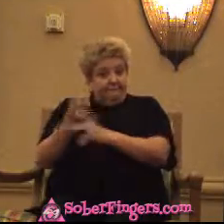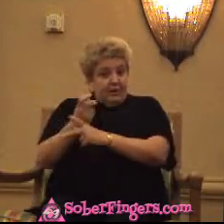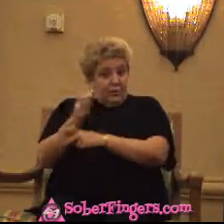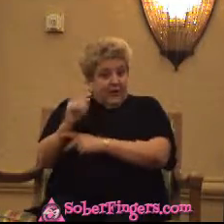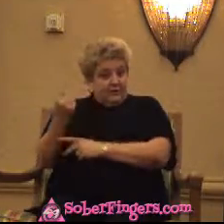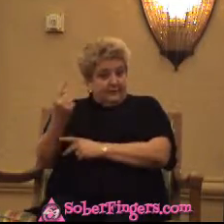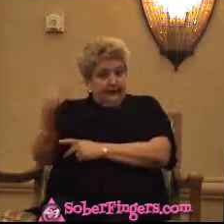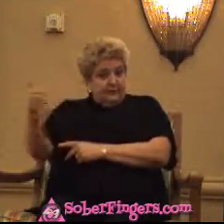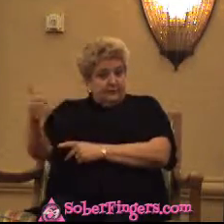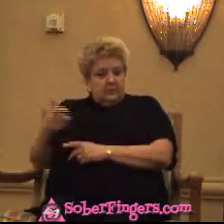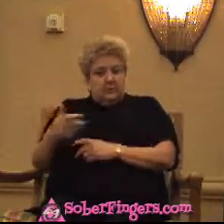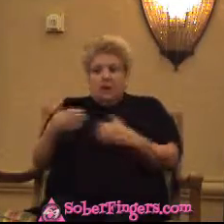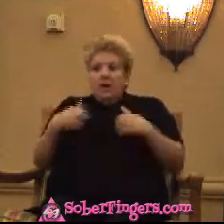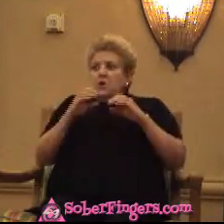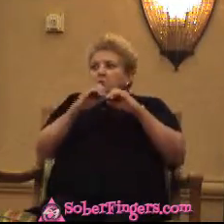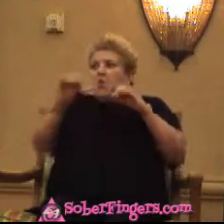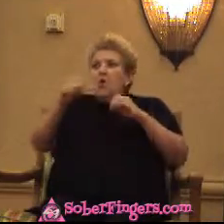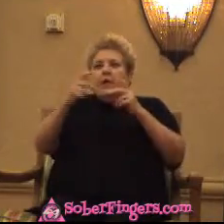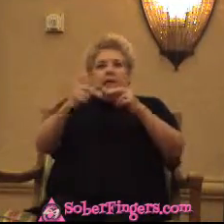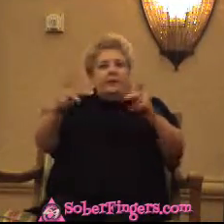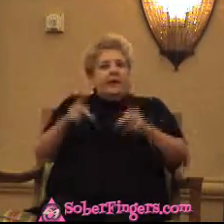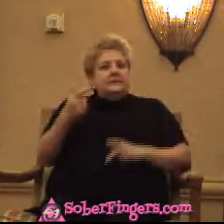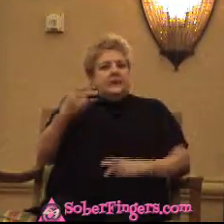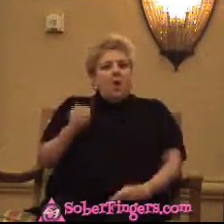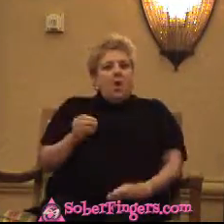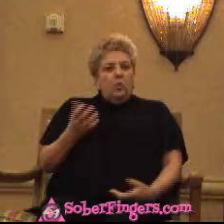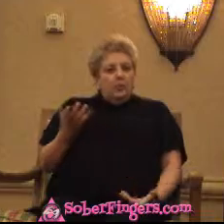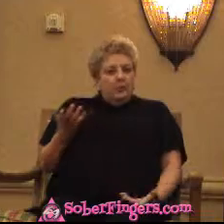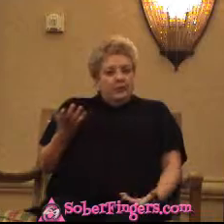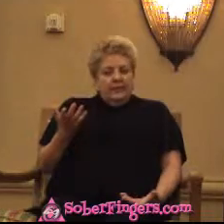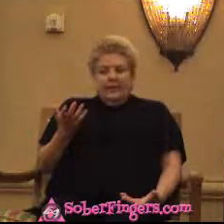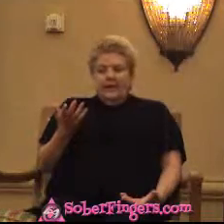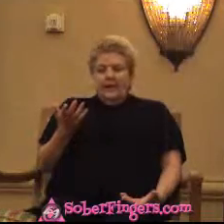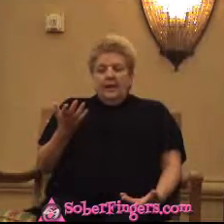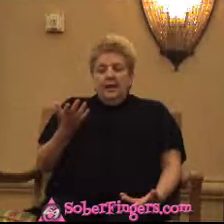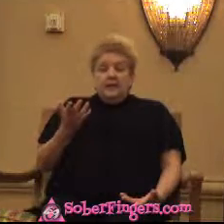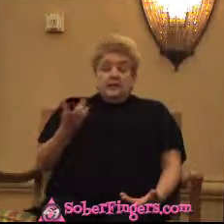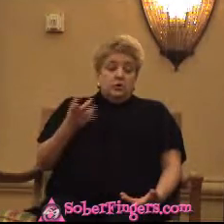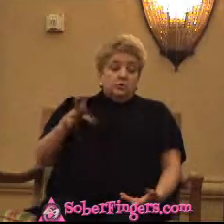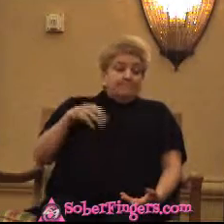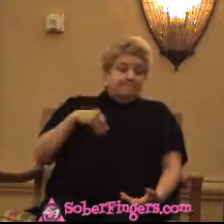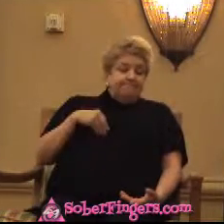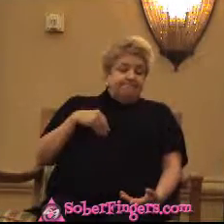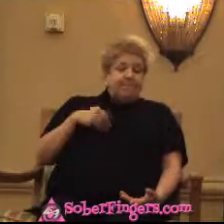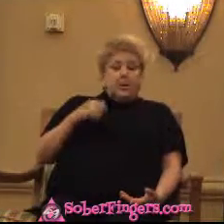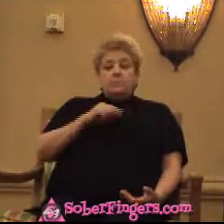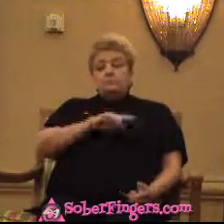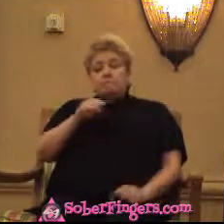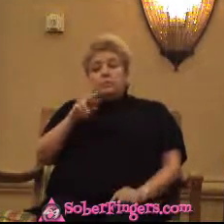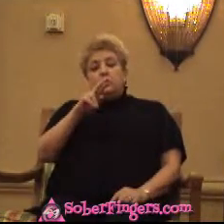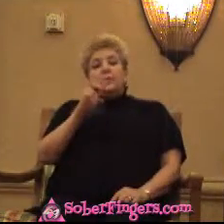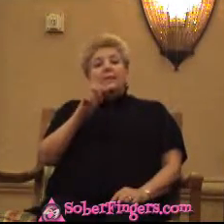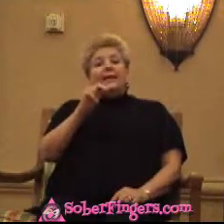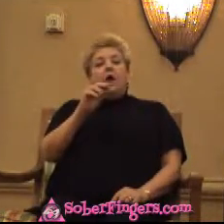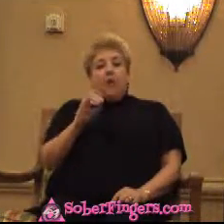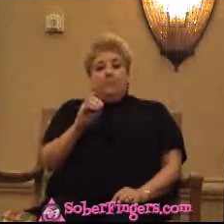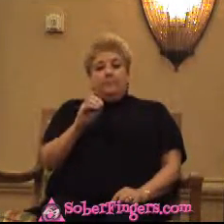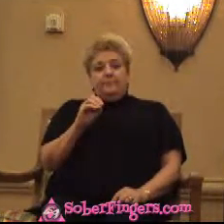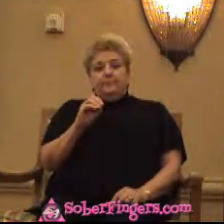to call. There was no other place to go that I could think of. And she said, okay. So I went to Reno. Now, I'm hip, slick, and